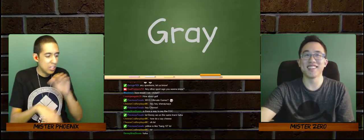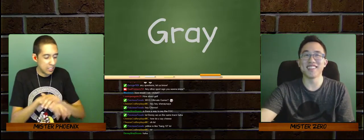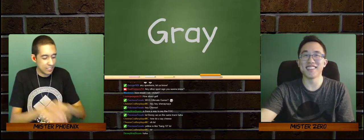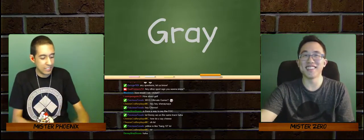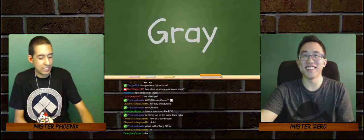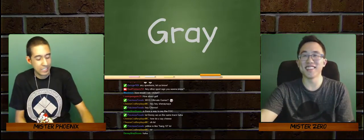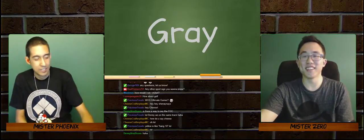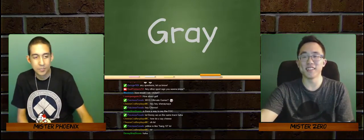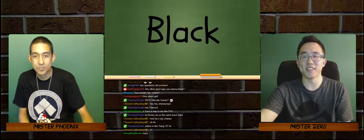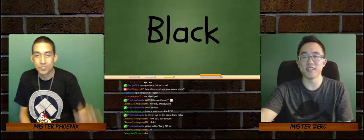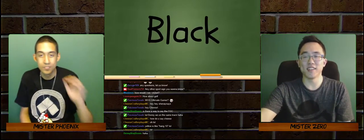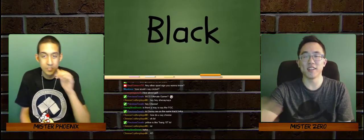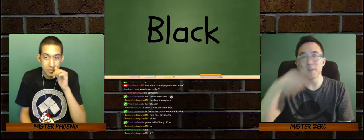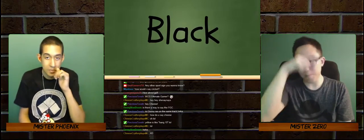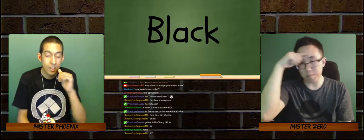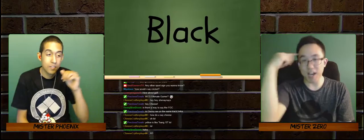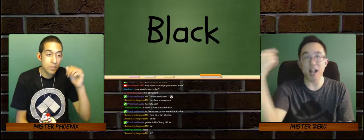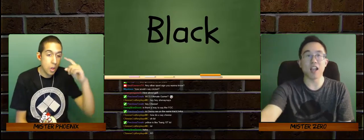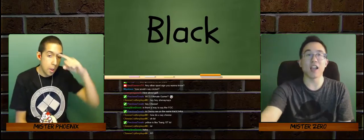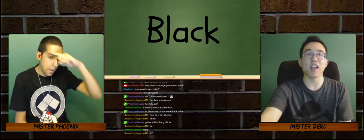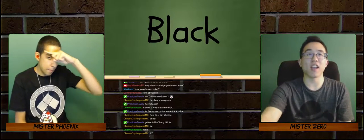Moving on.